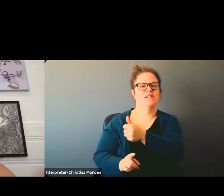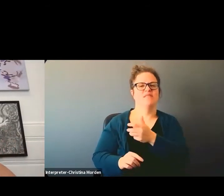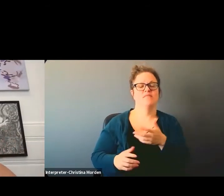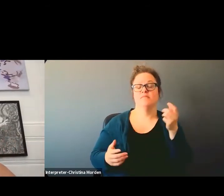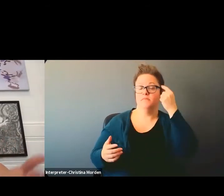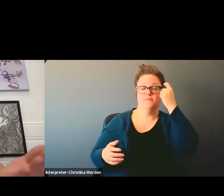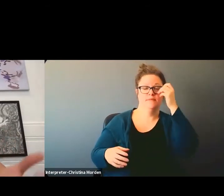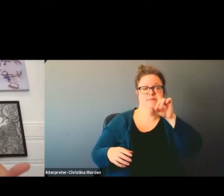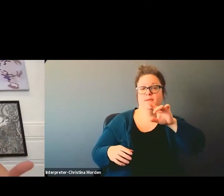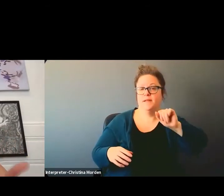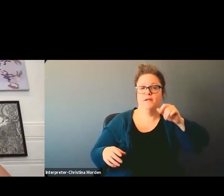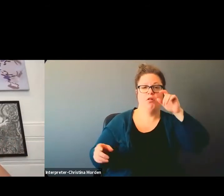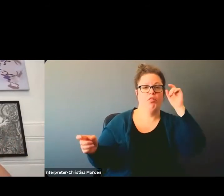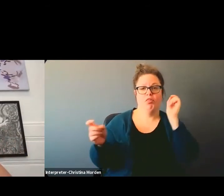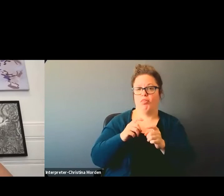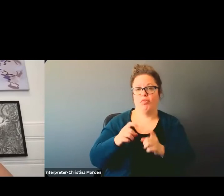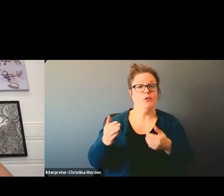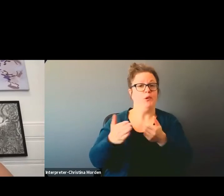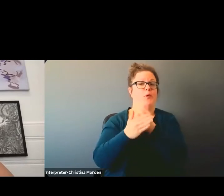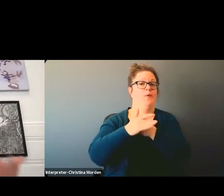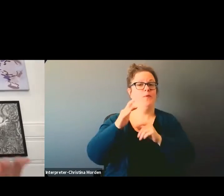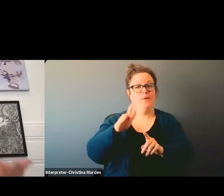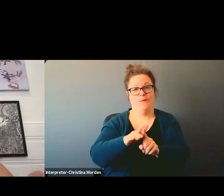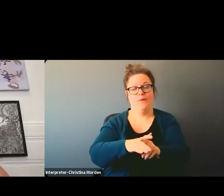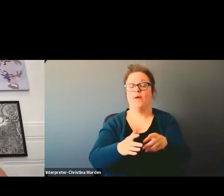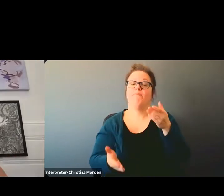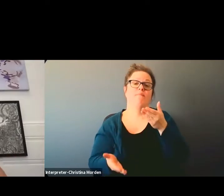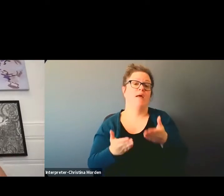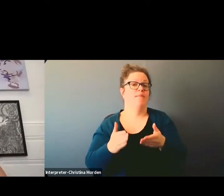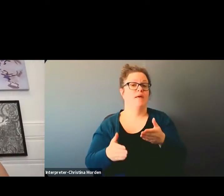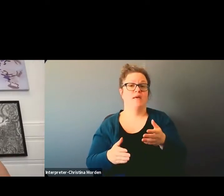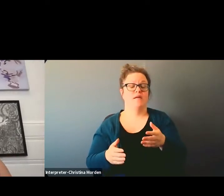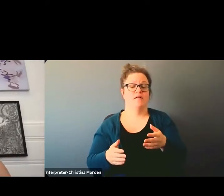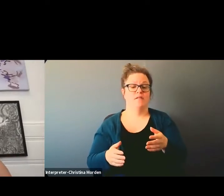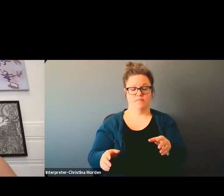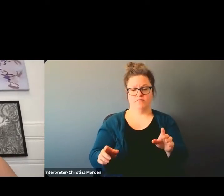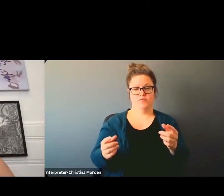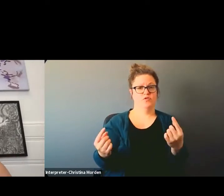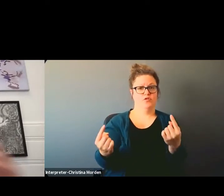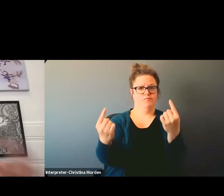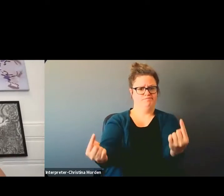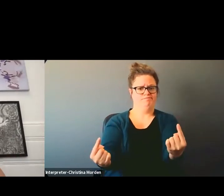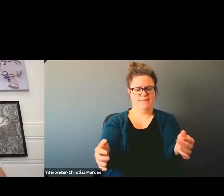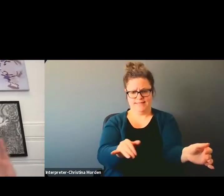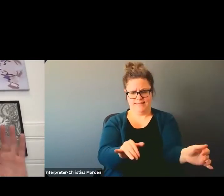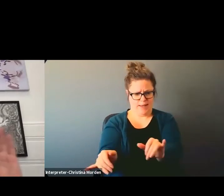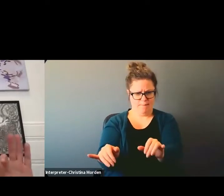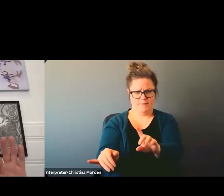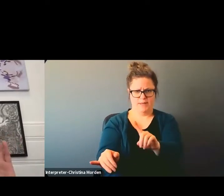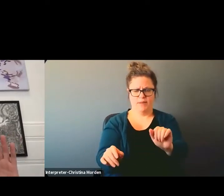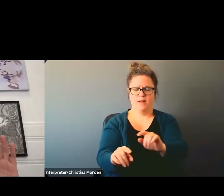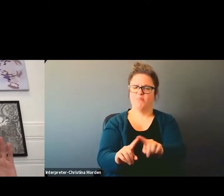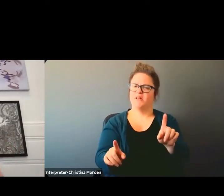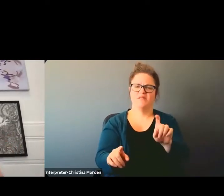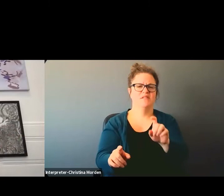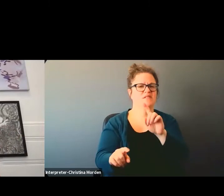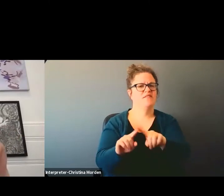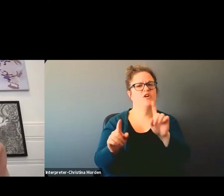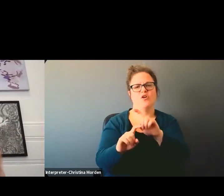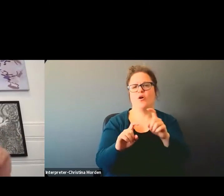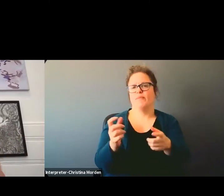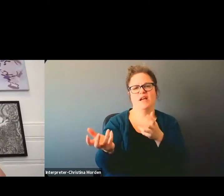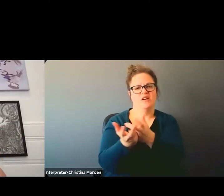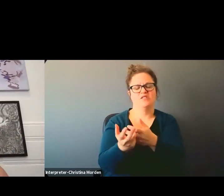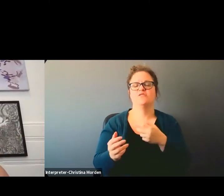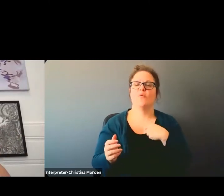need does change. And even people with the same disabilities need different accommodations. So it's really good to have that little space there for someone